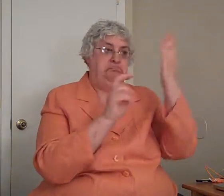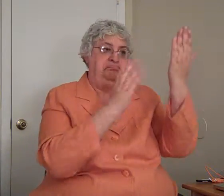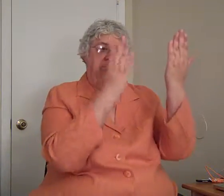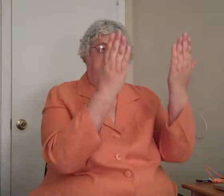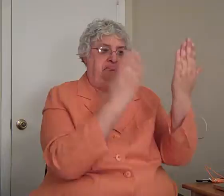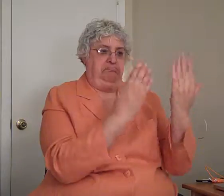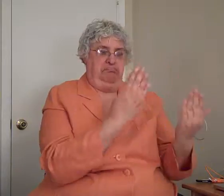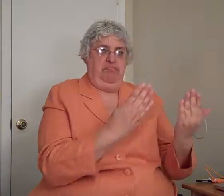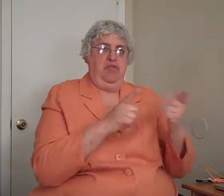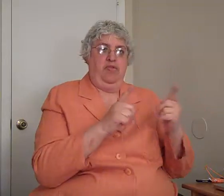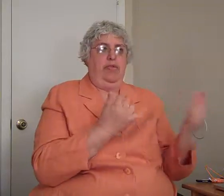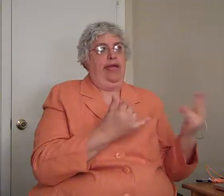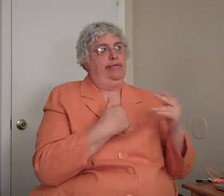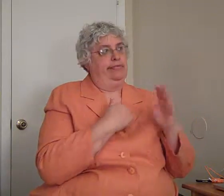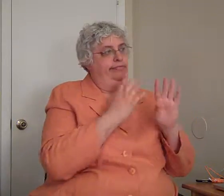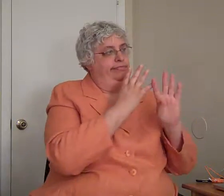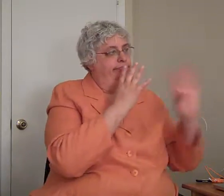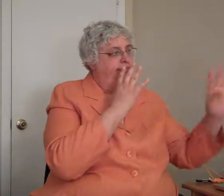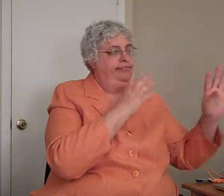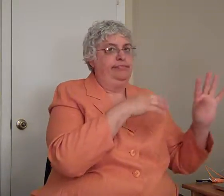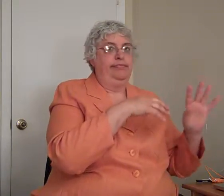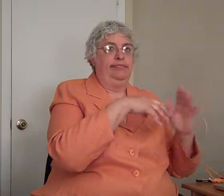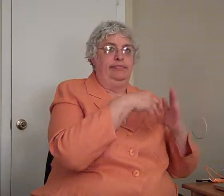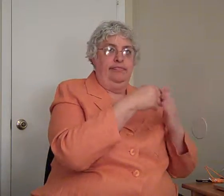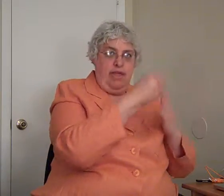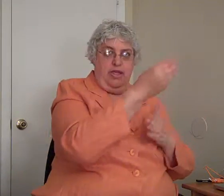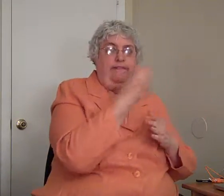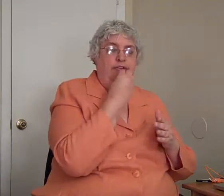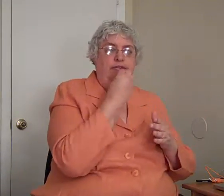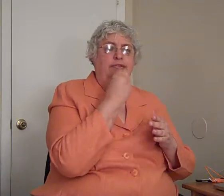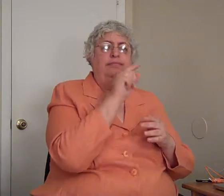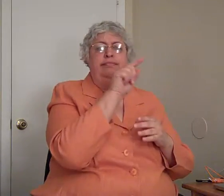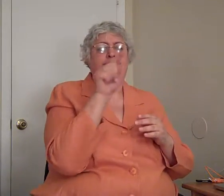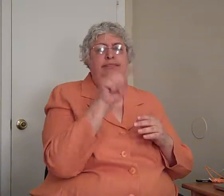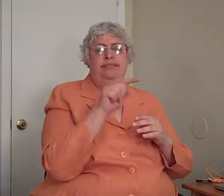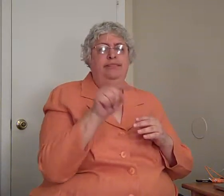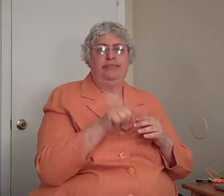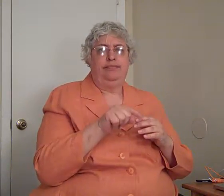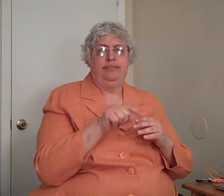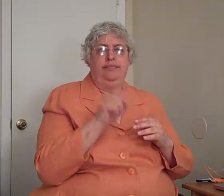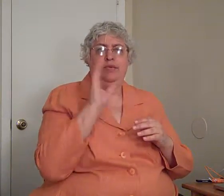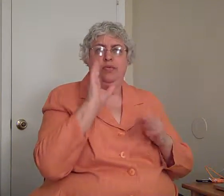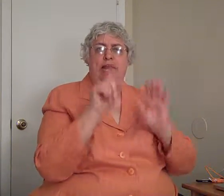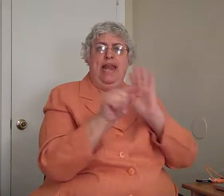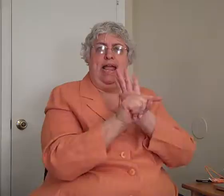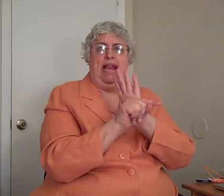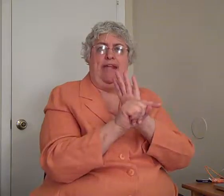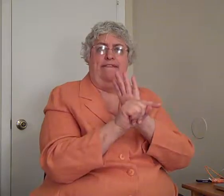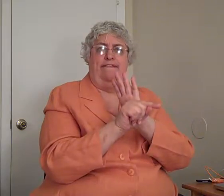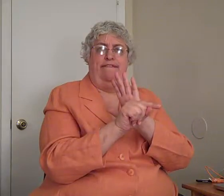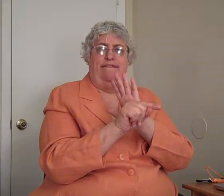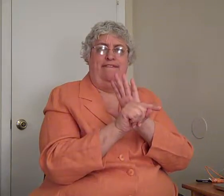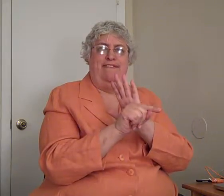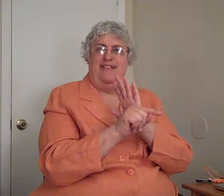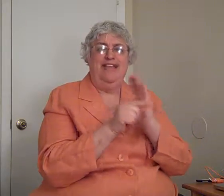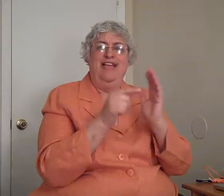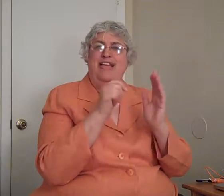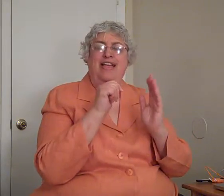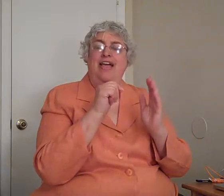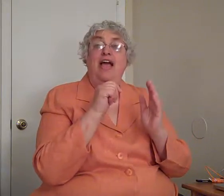next to you while you're waiting in line to check out. Most of them, by far, are going to be negative, and that's on purpose. It's not an accident.